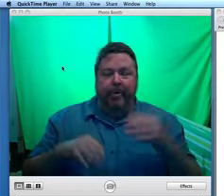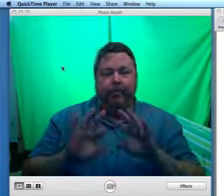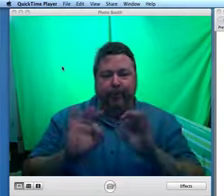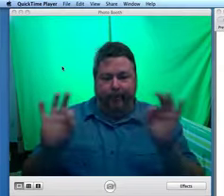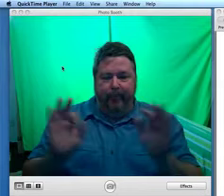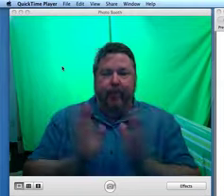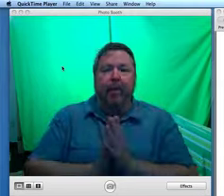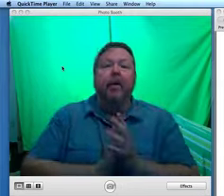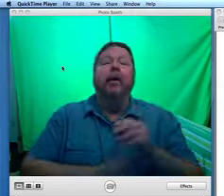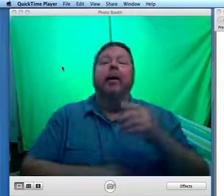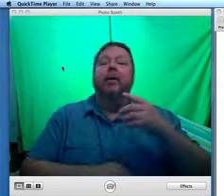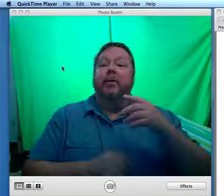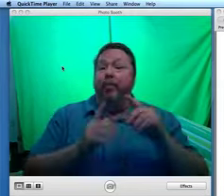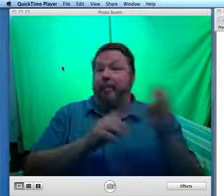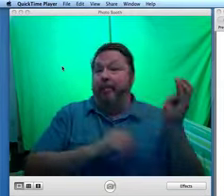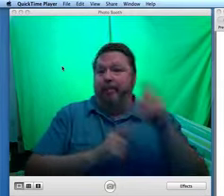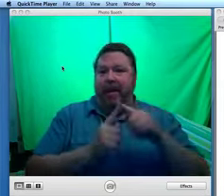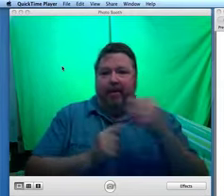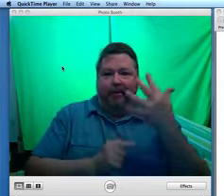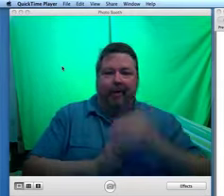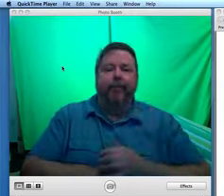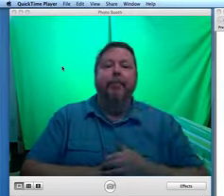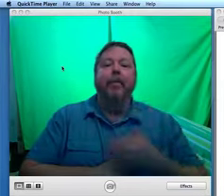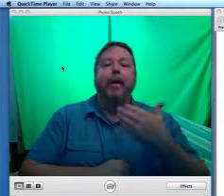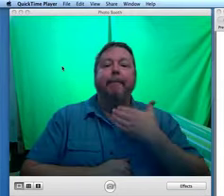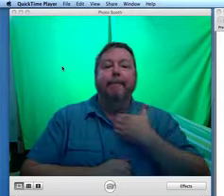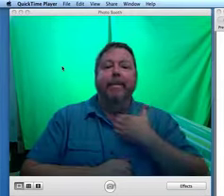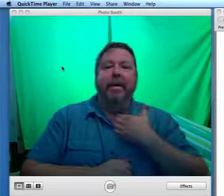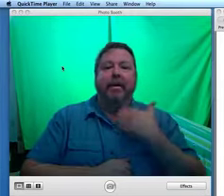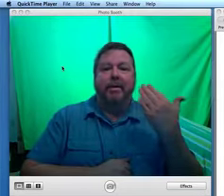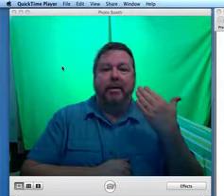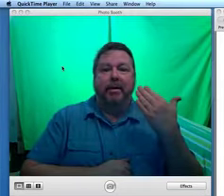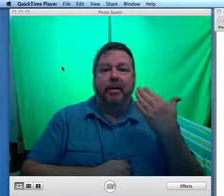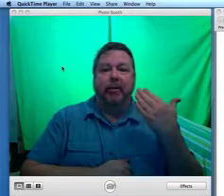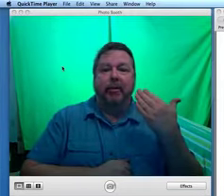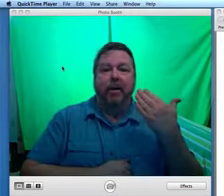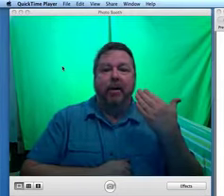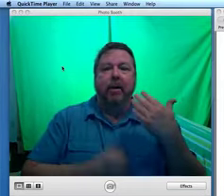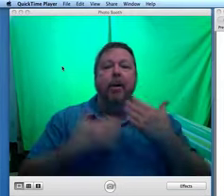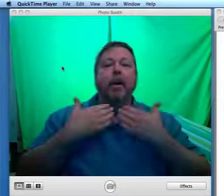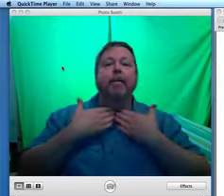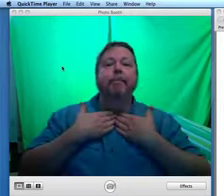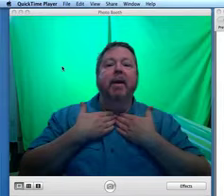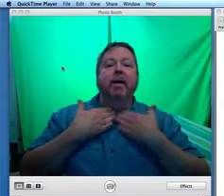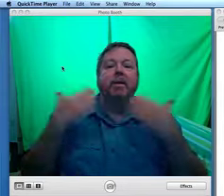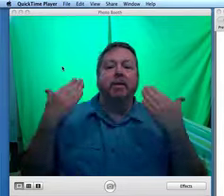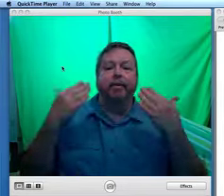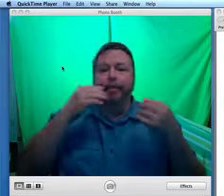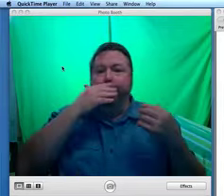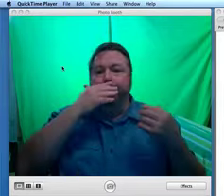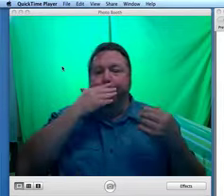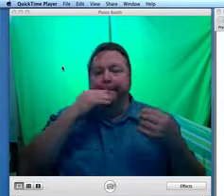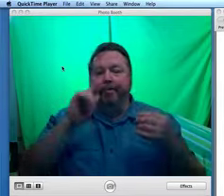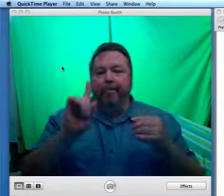Okay, so back to 5. Mitt, right? Mitt.